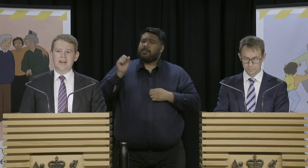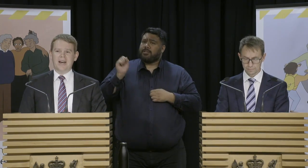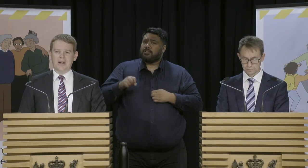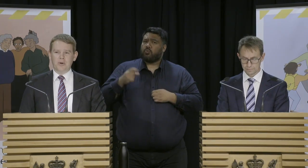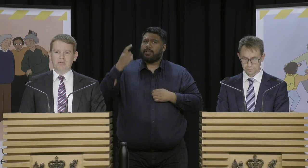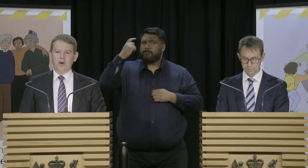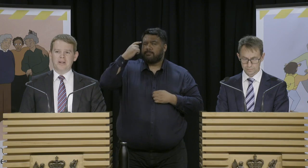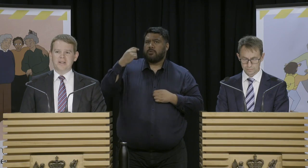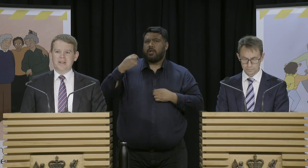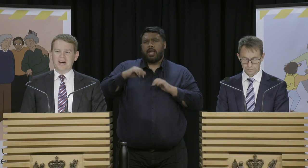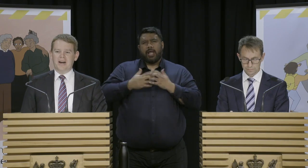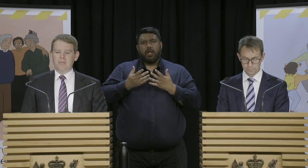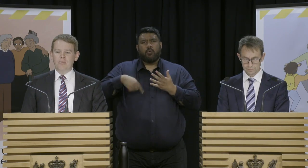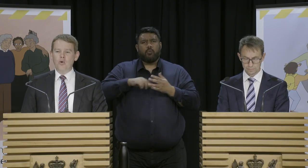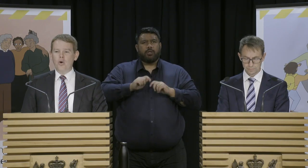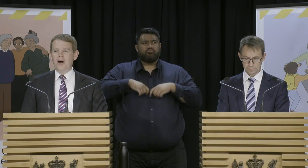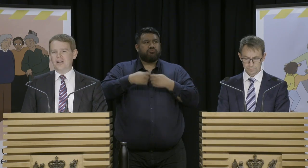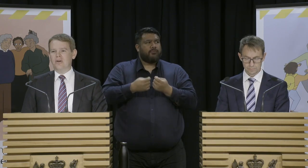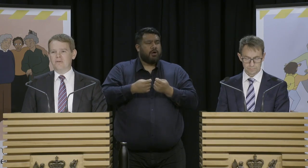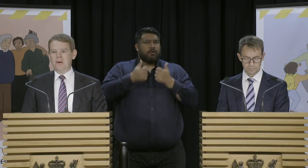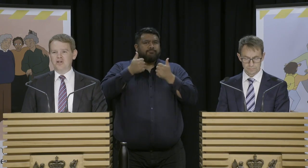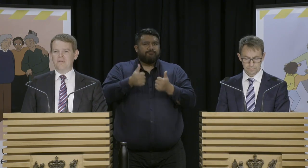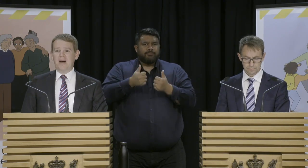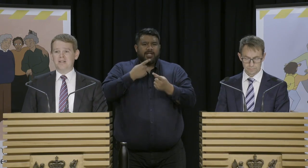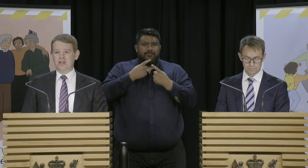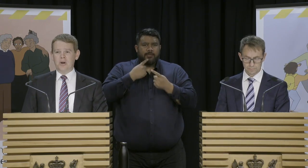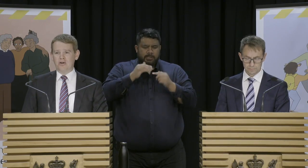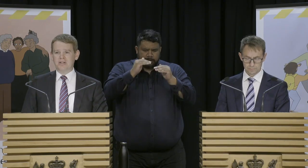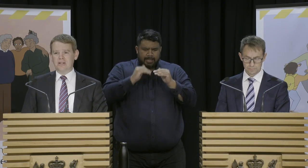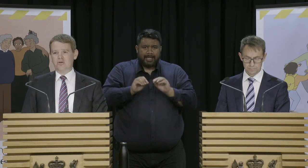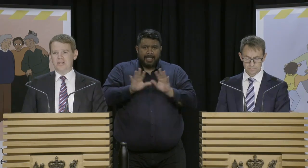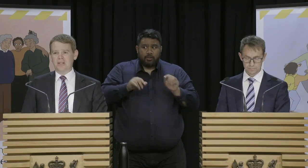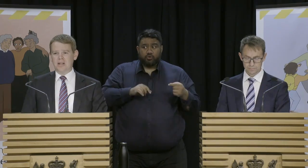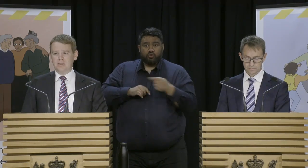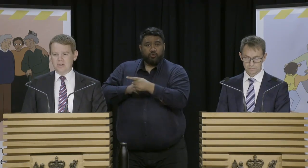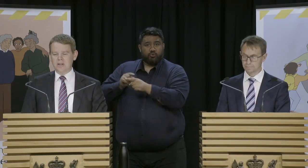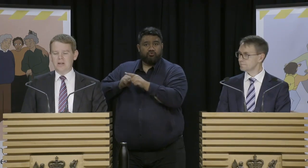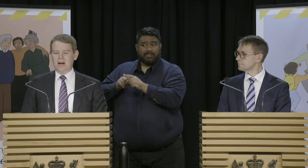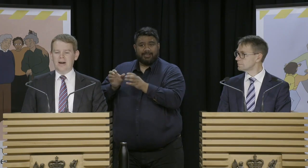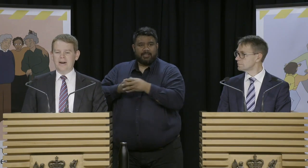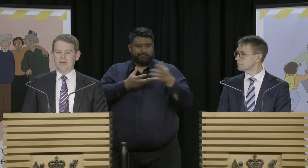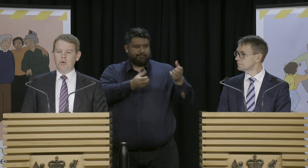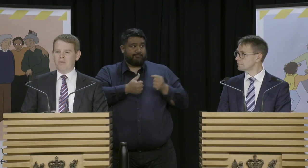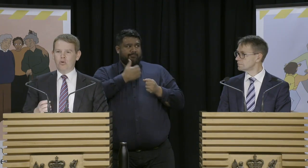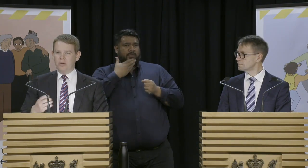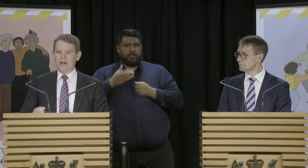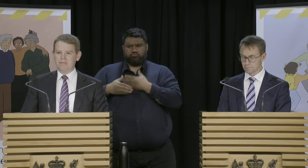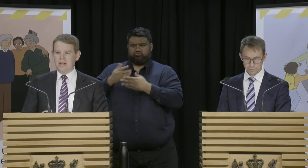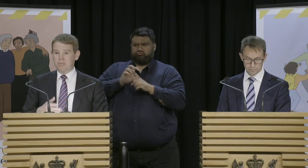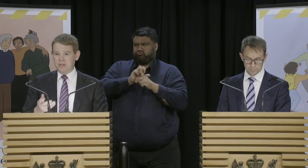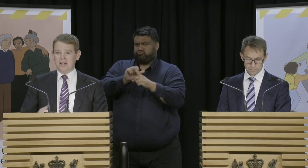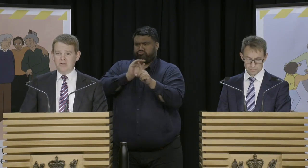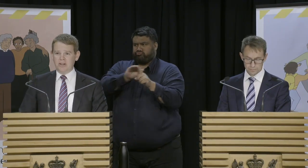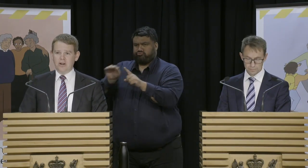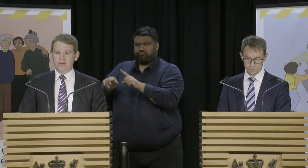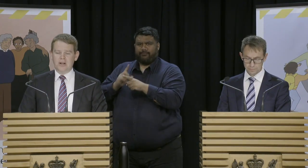around how do we provide more accurate information faster to our contact tracing teams. We'll have more on that, and